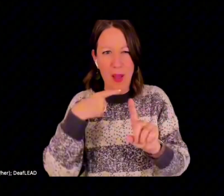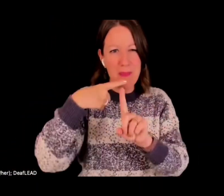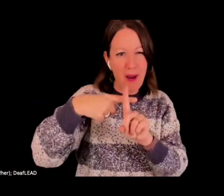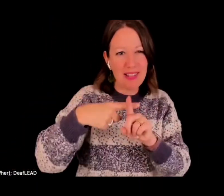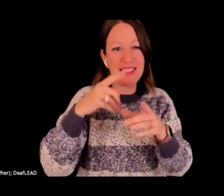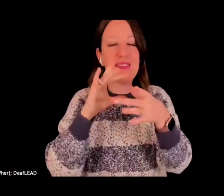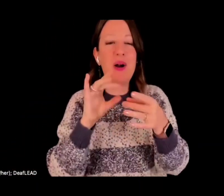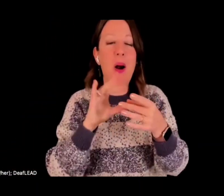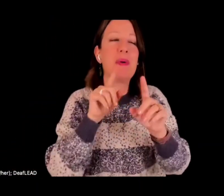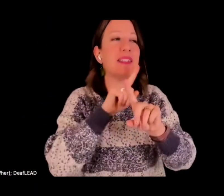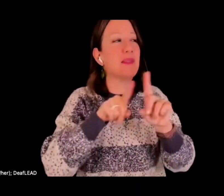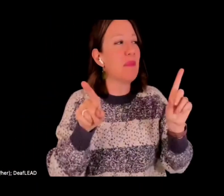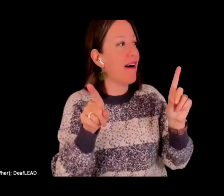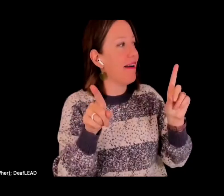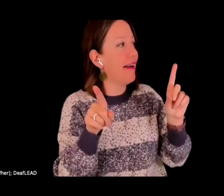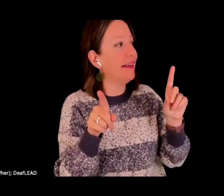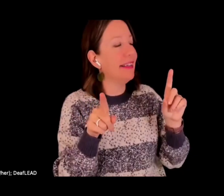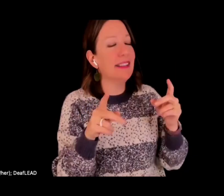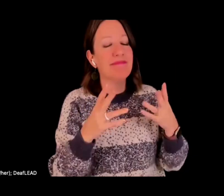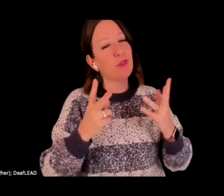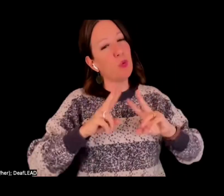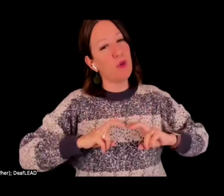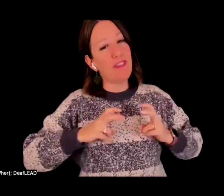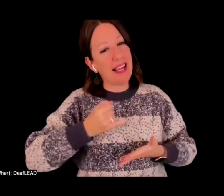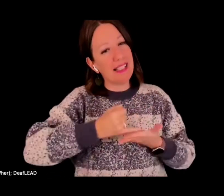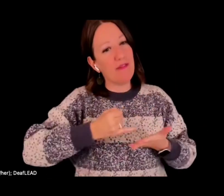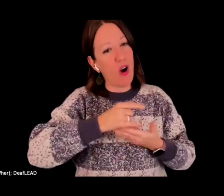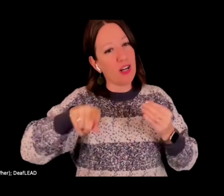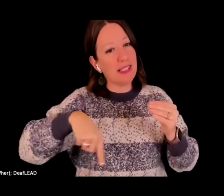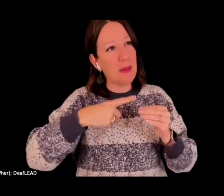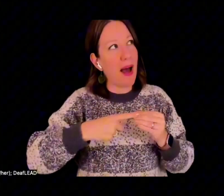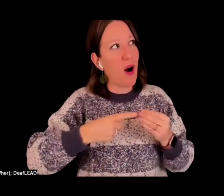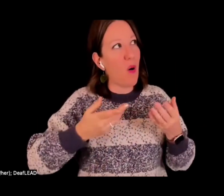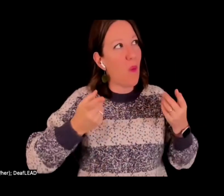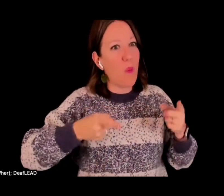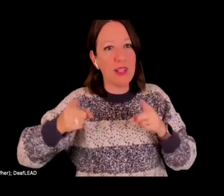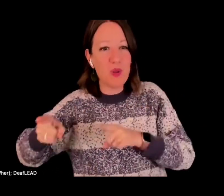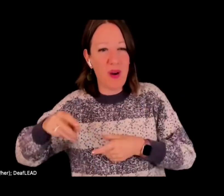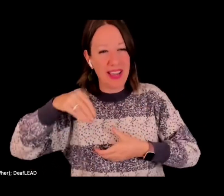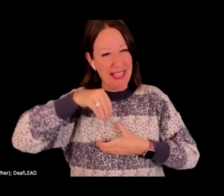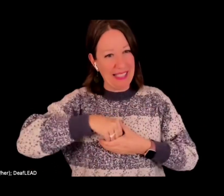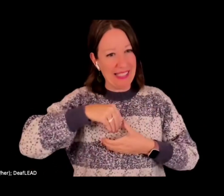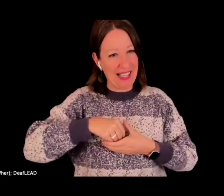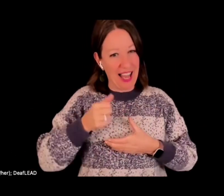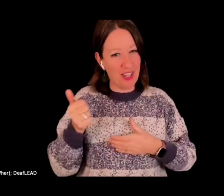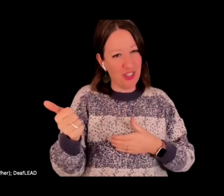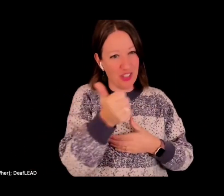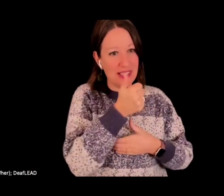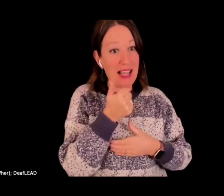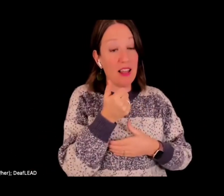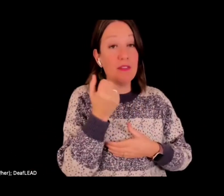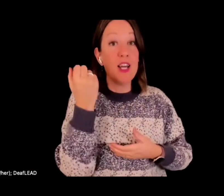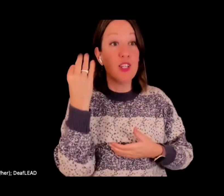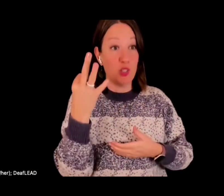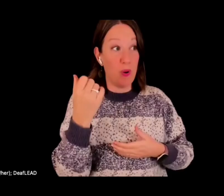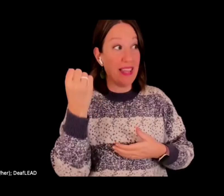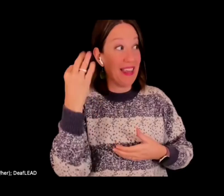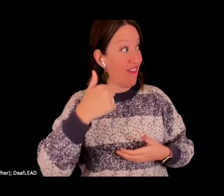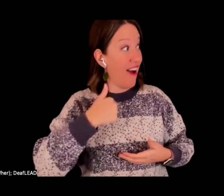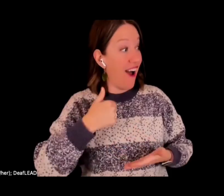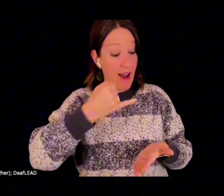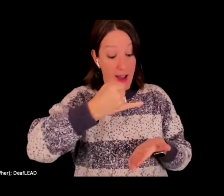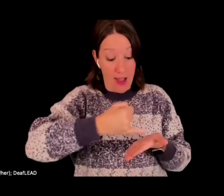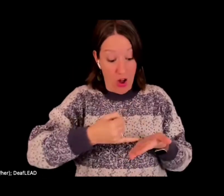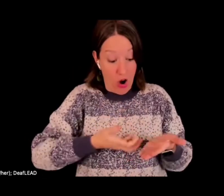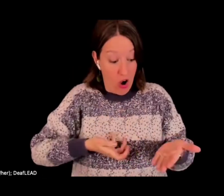And that might feel strange to say avoiding positive comments, but reflective art is really about what's happening internally